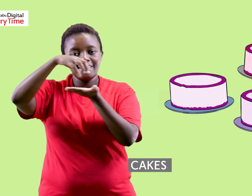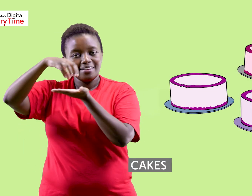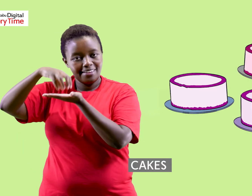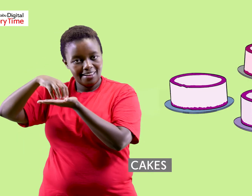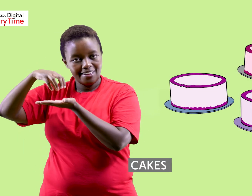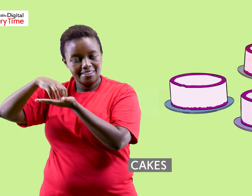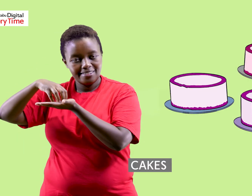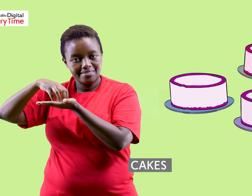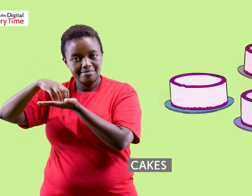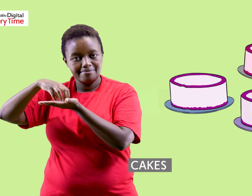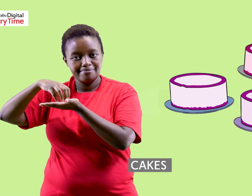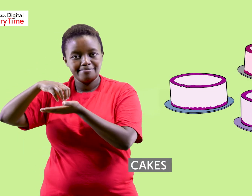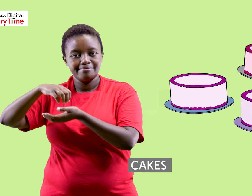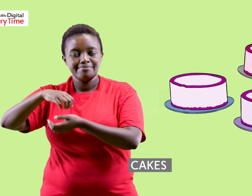Cakes.